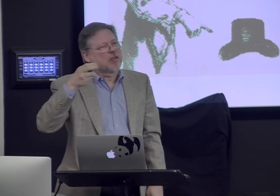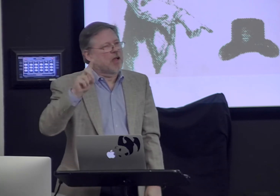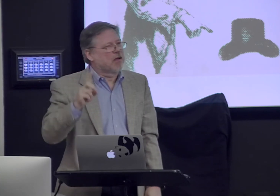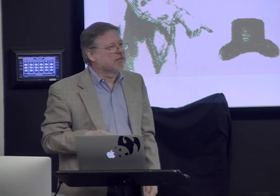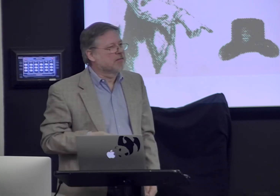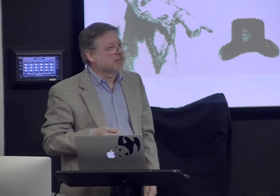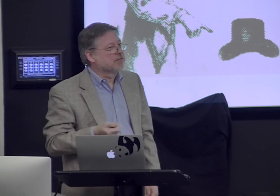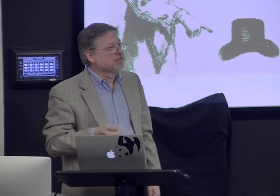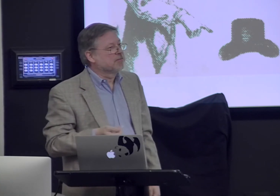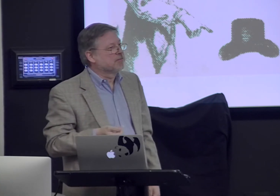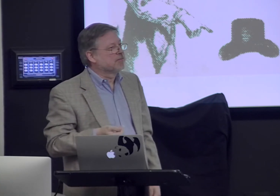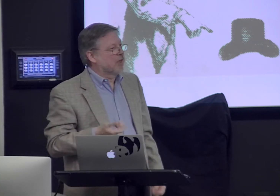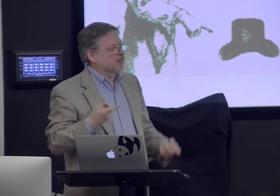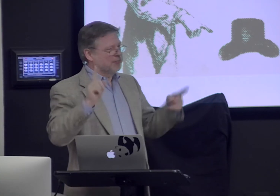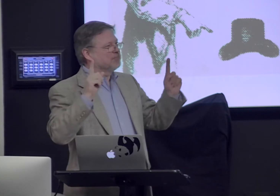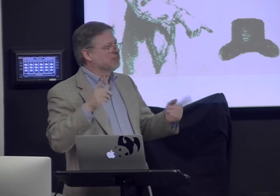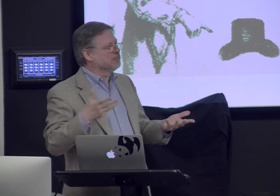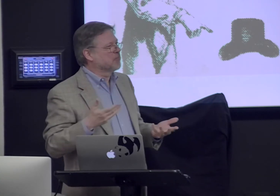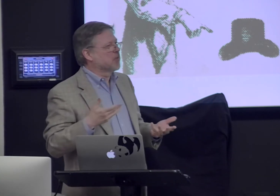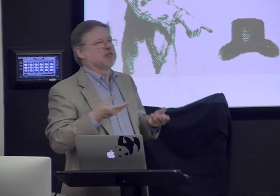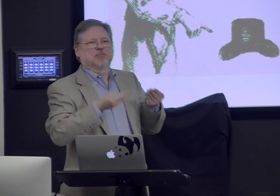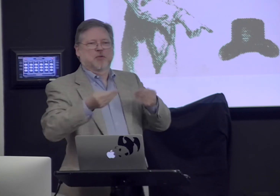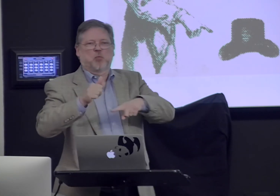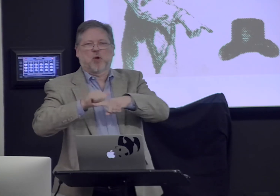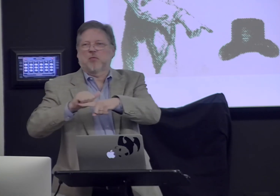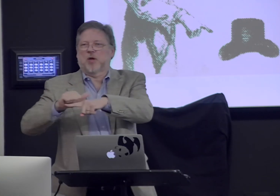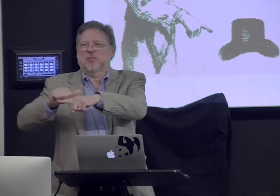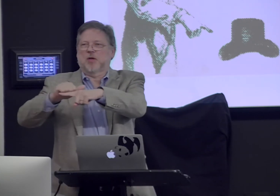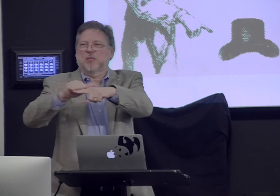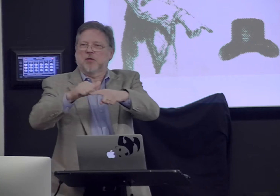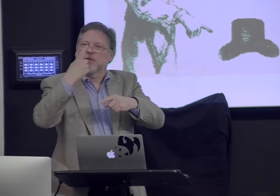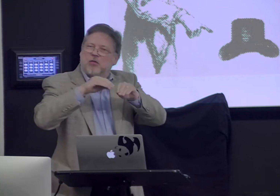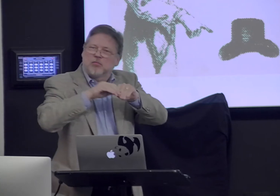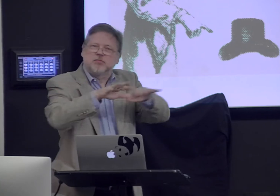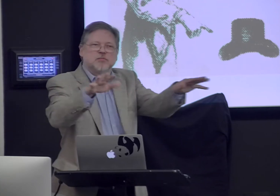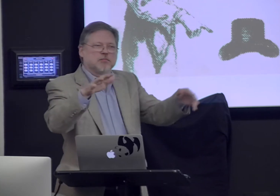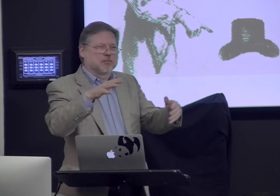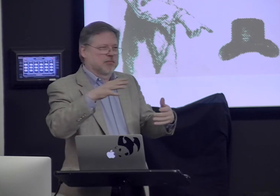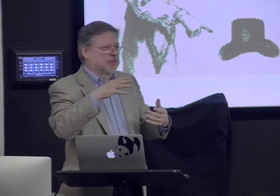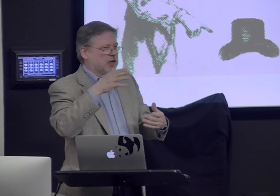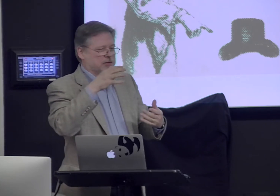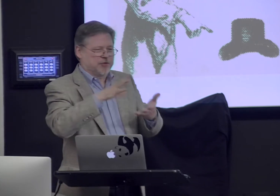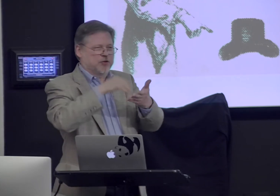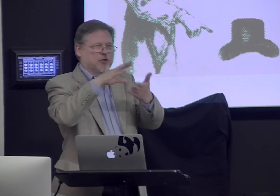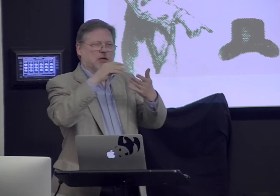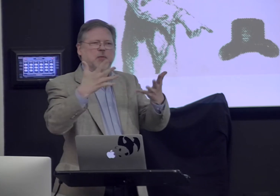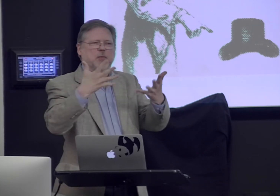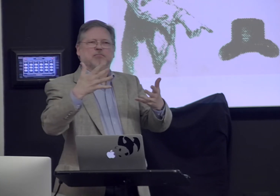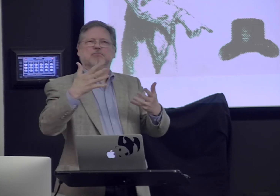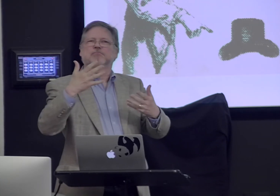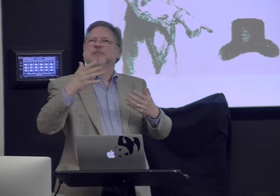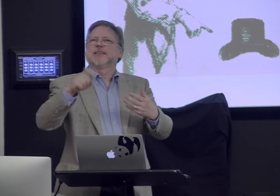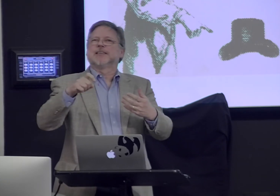So maybe this sort of compilation of signs into phrases is what was actually meant by the French